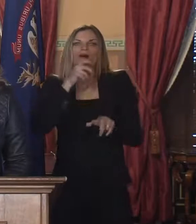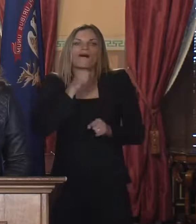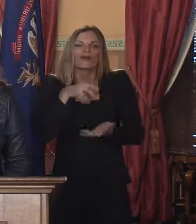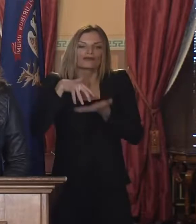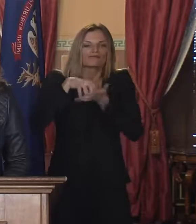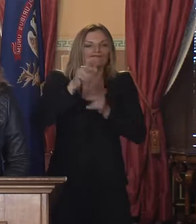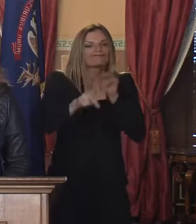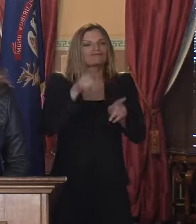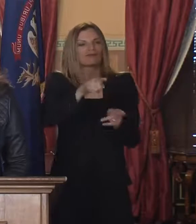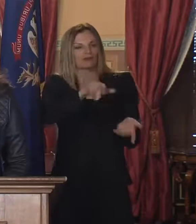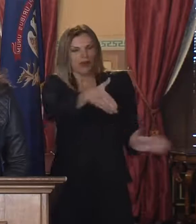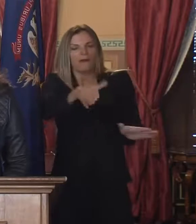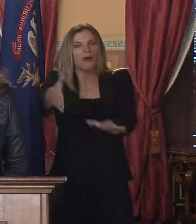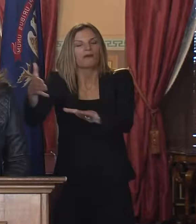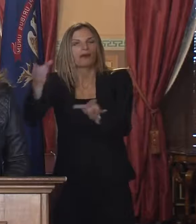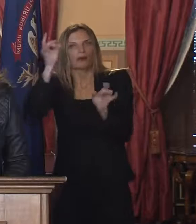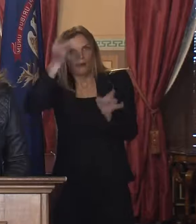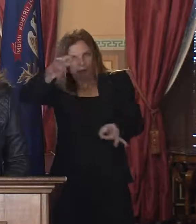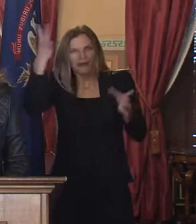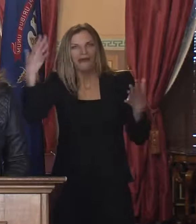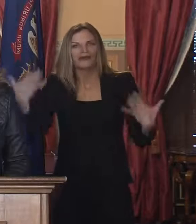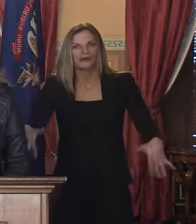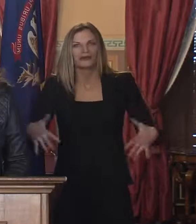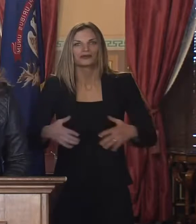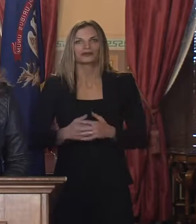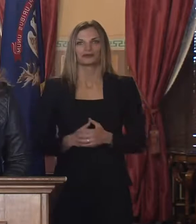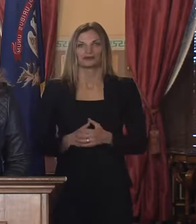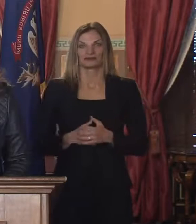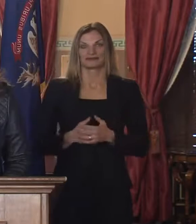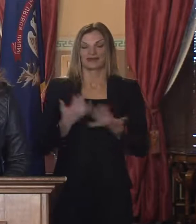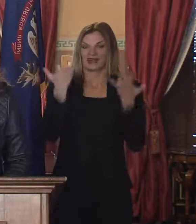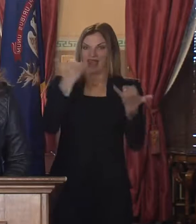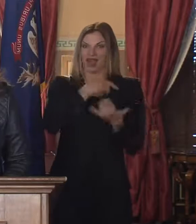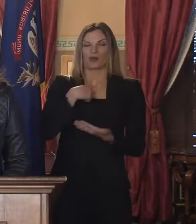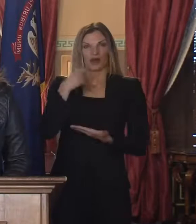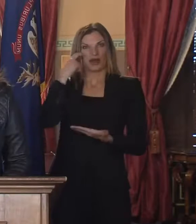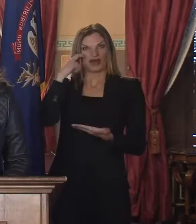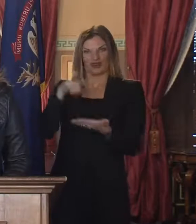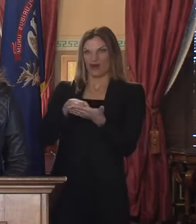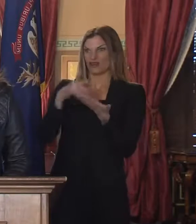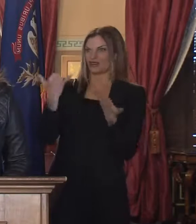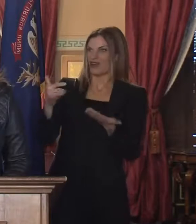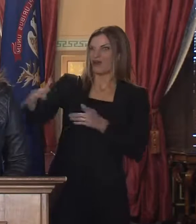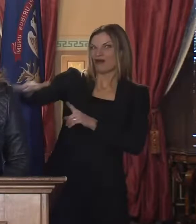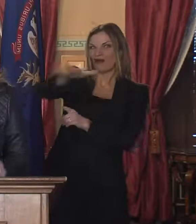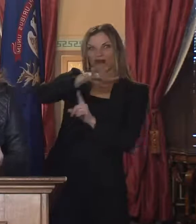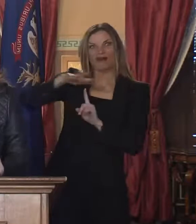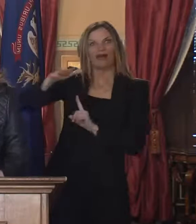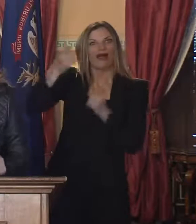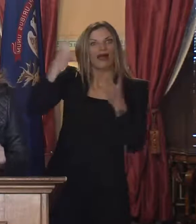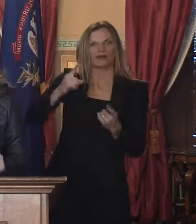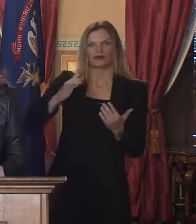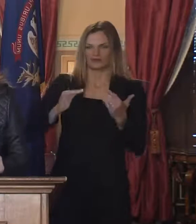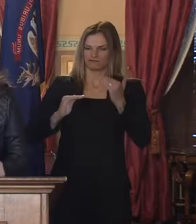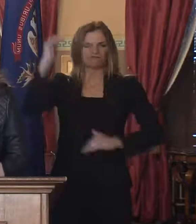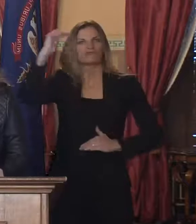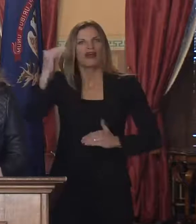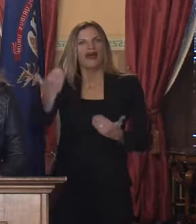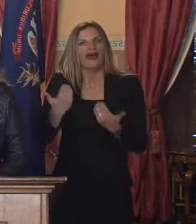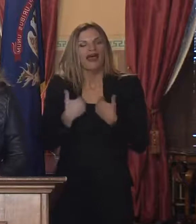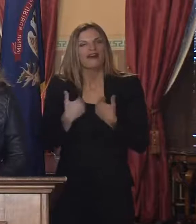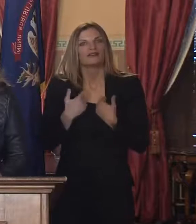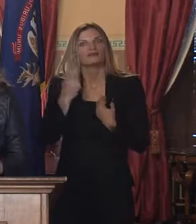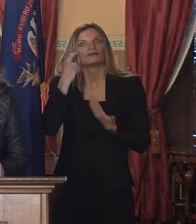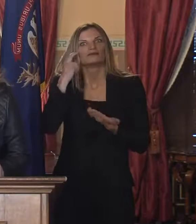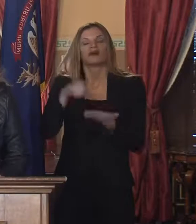residents. And it has exposed deep inequities in our society. This should be